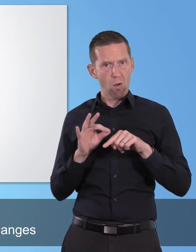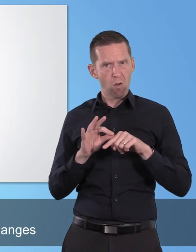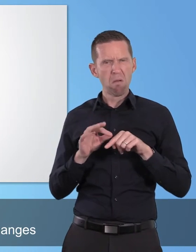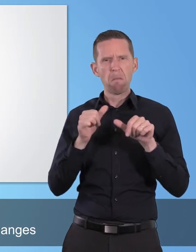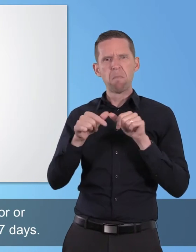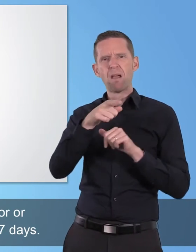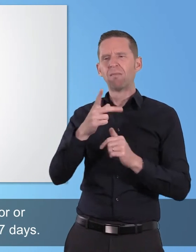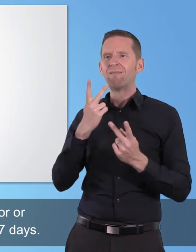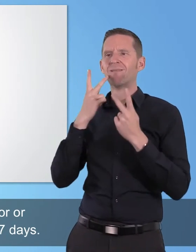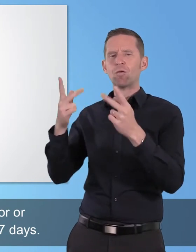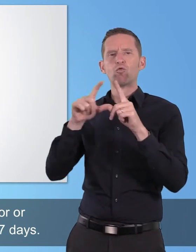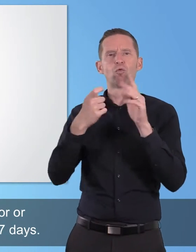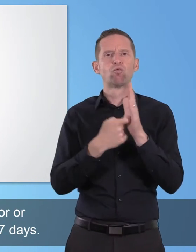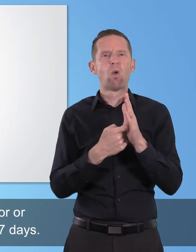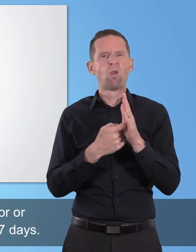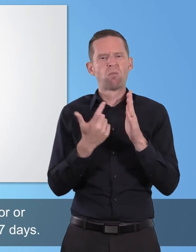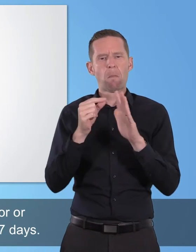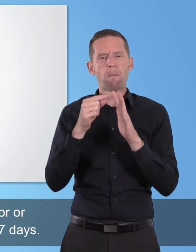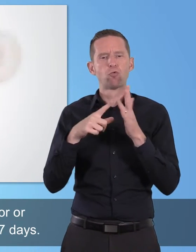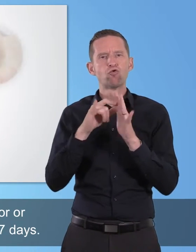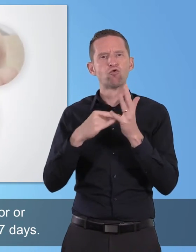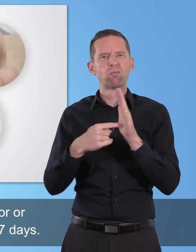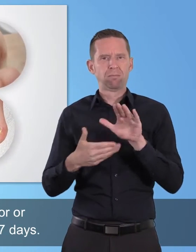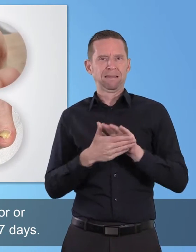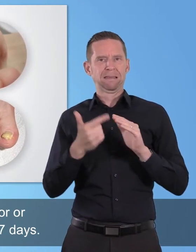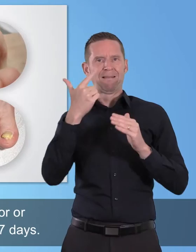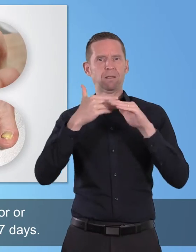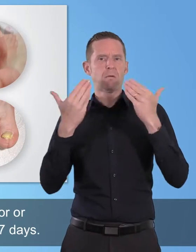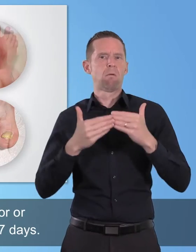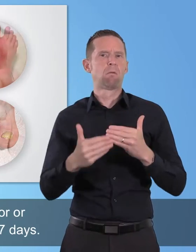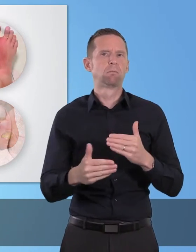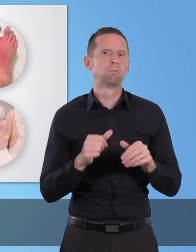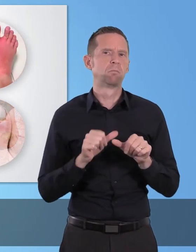changes, see your doctor or podiatrist within seven days.